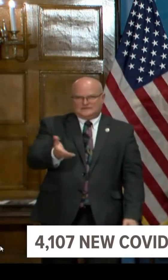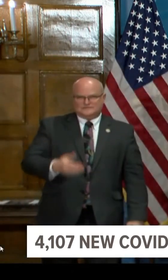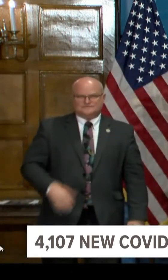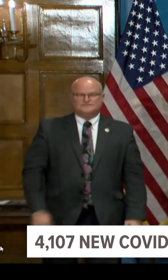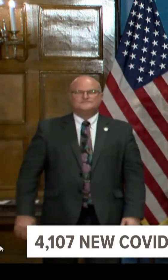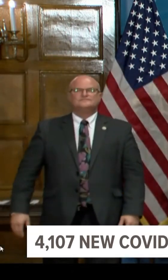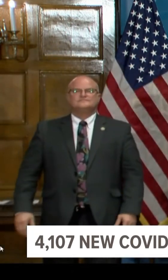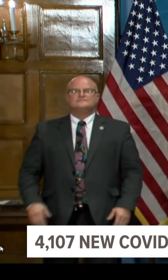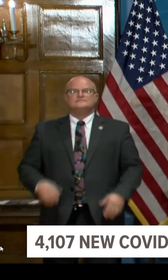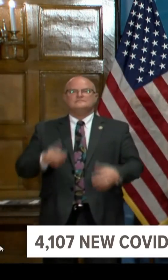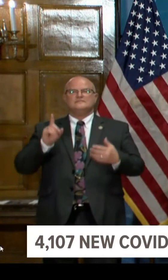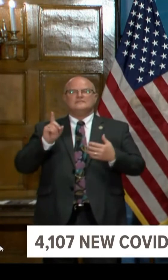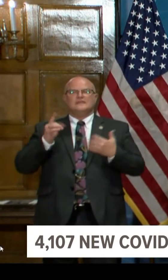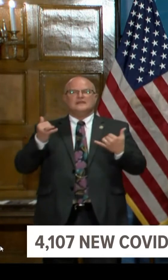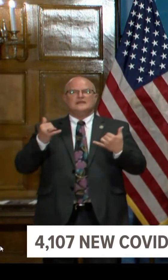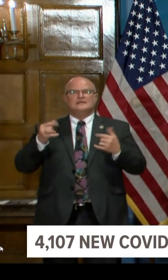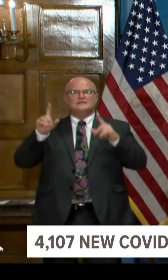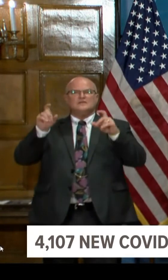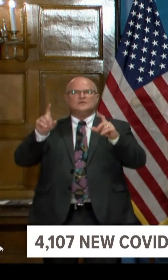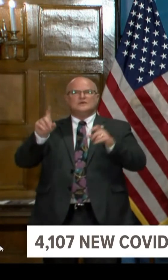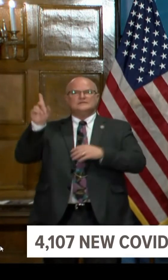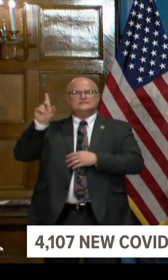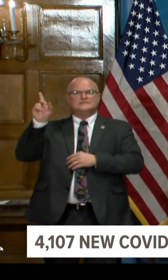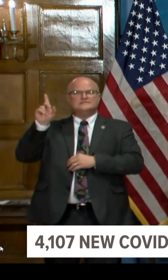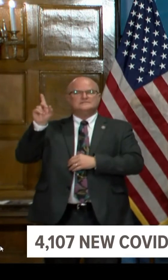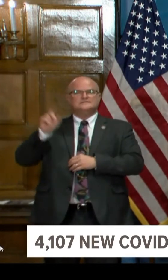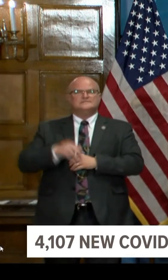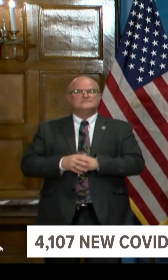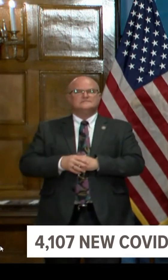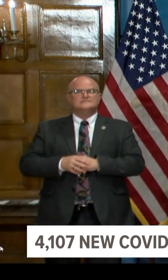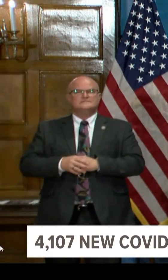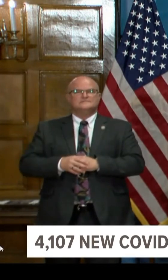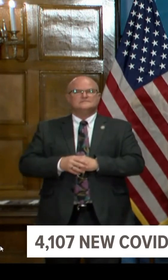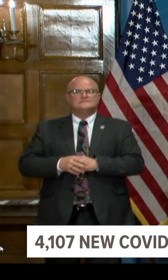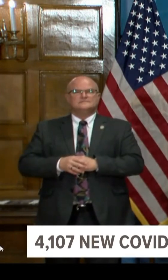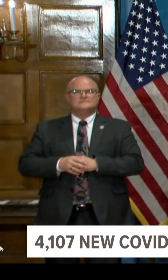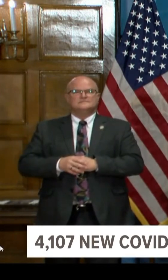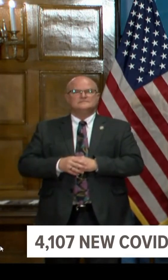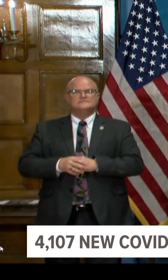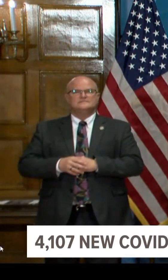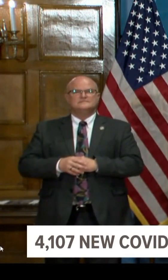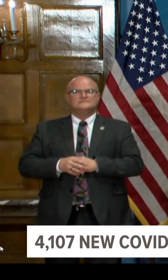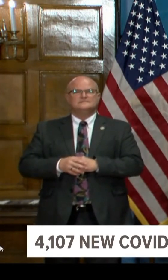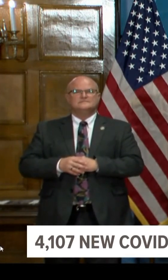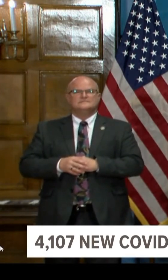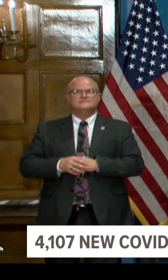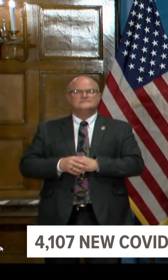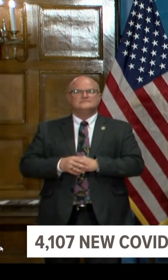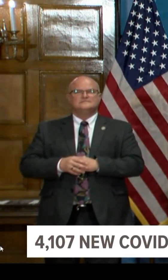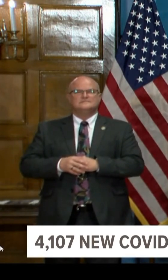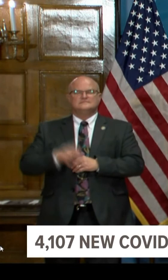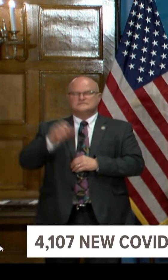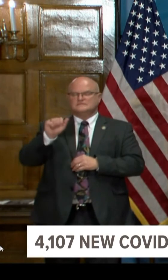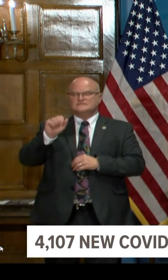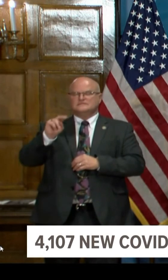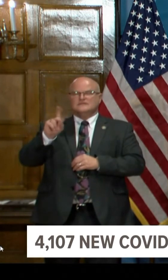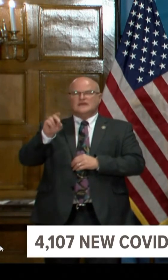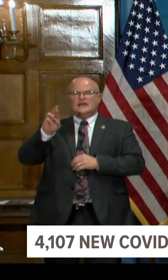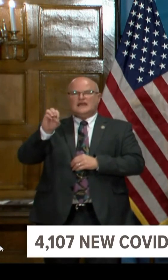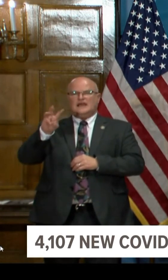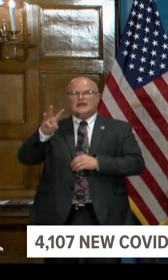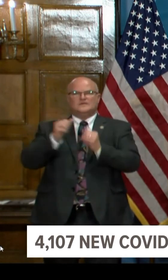Let's go remotely. Is there any questions from offline? Governor? Yeah, Governor, this is Andrew with